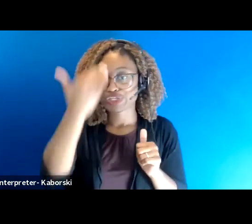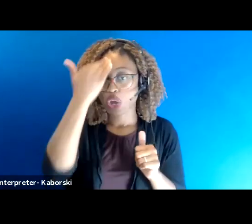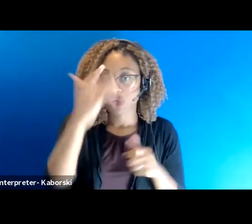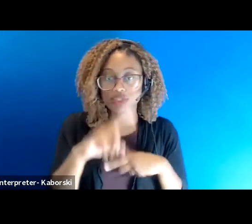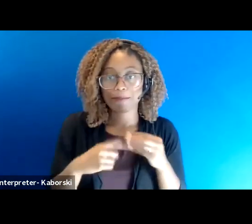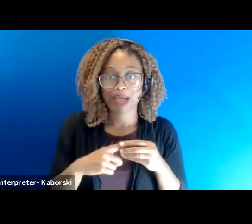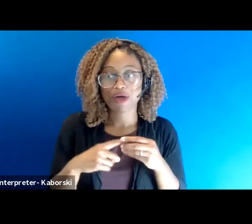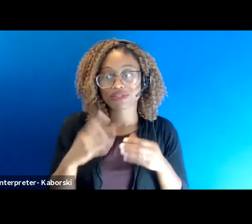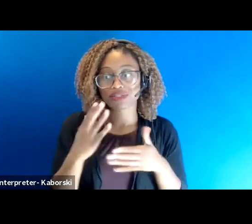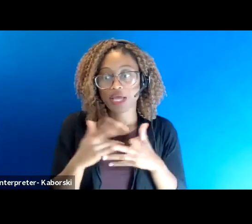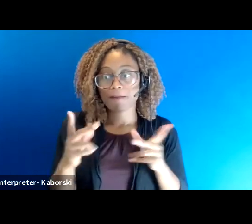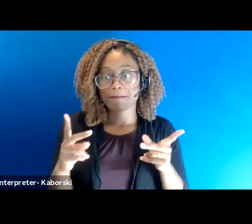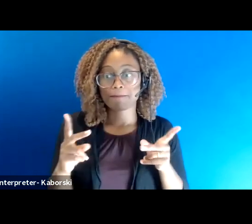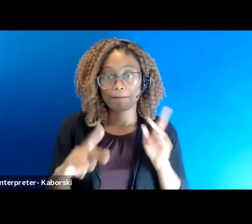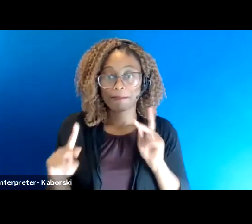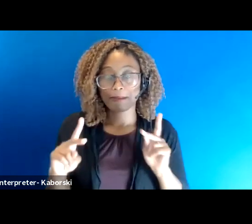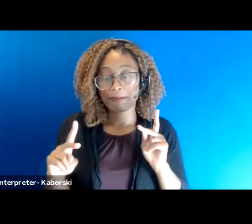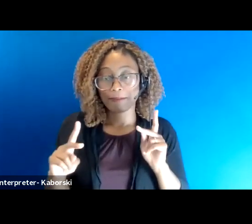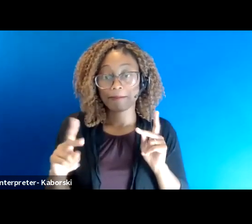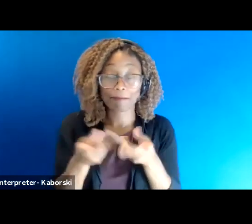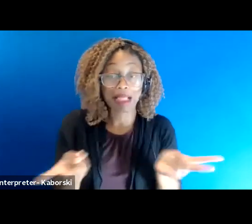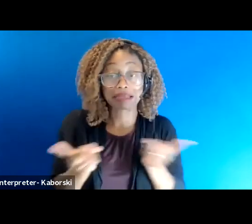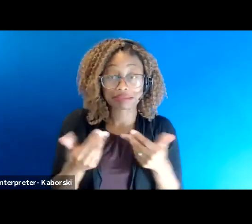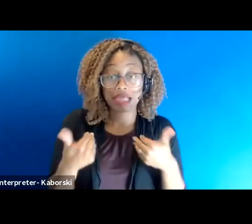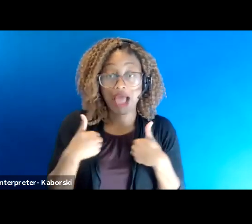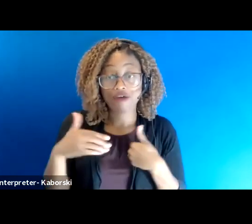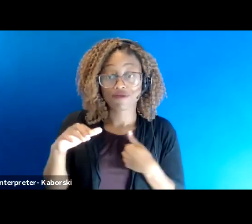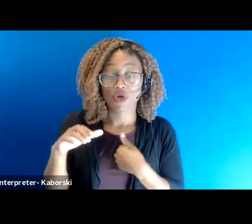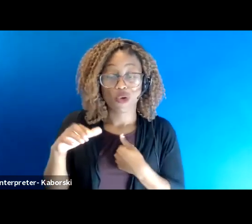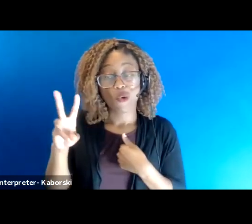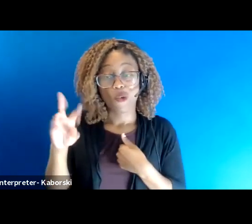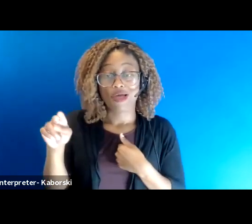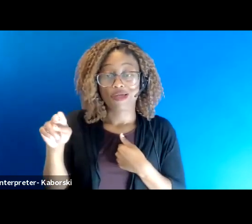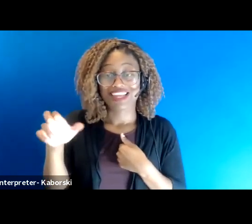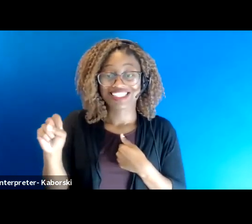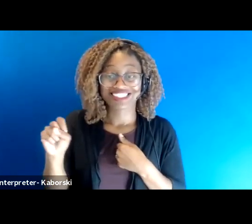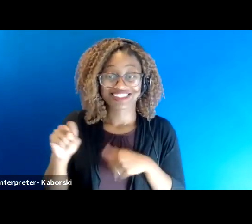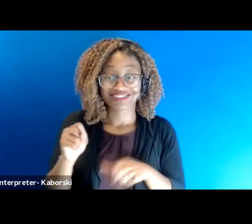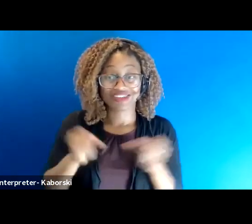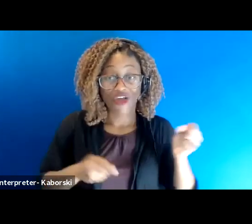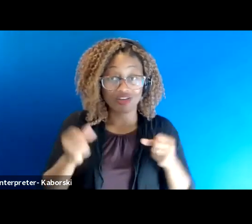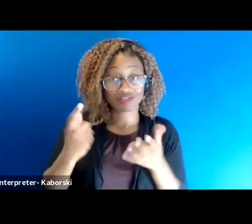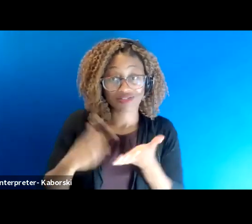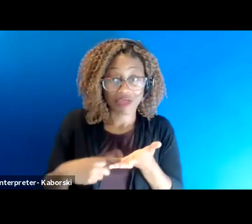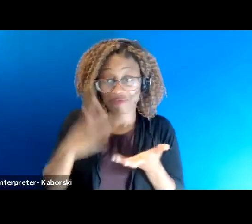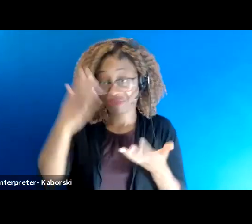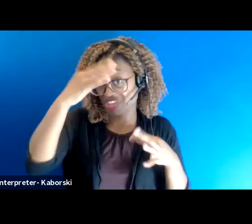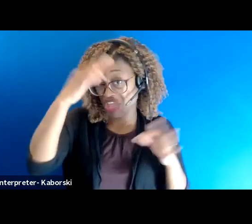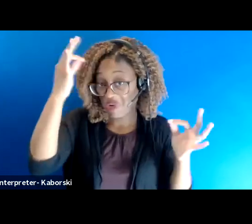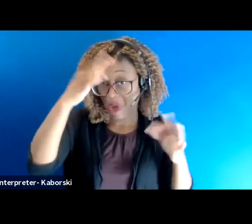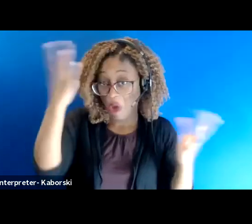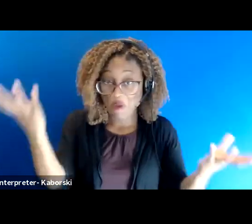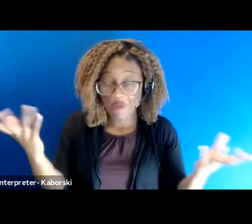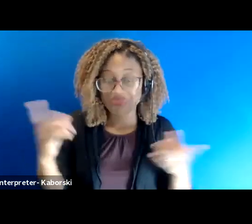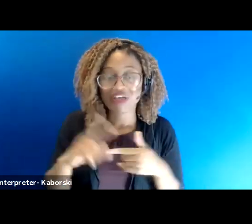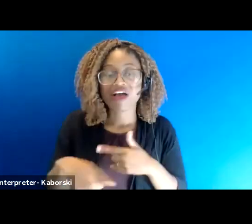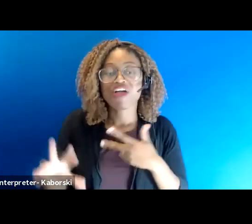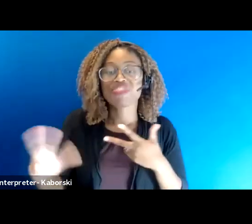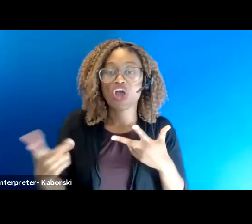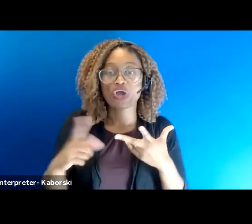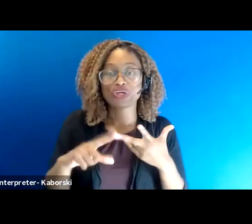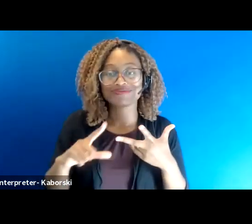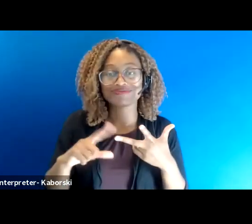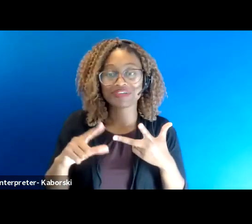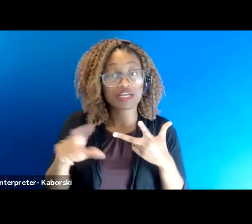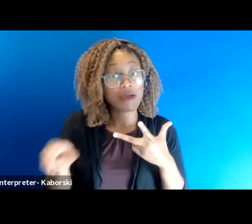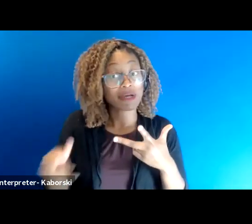that some places might have a wellness vehicle or whatever. Third thing is that we must understand